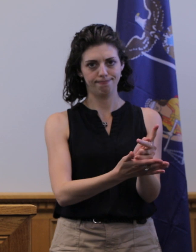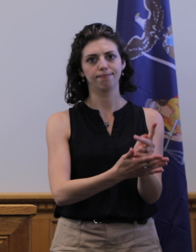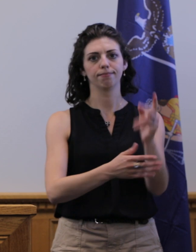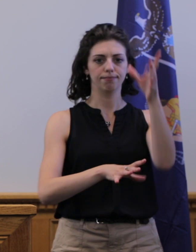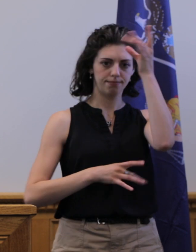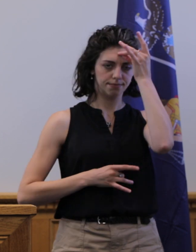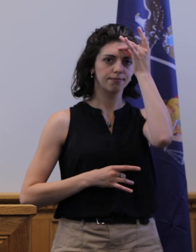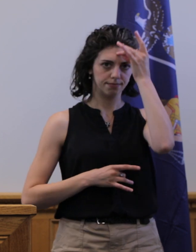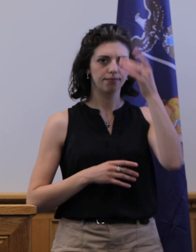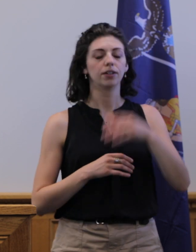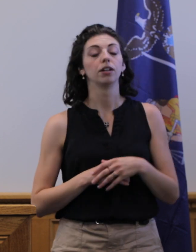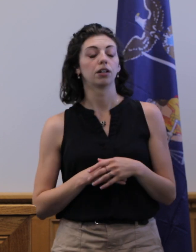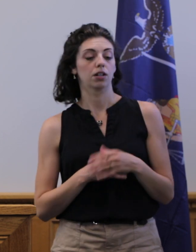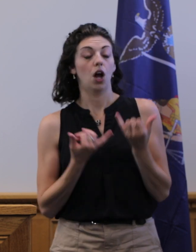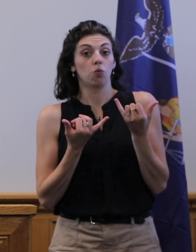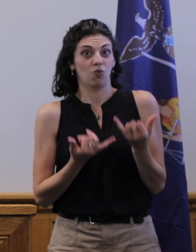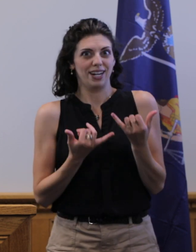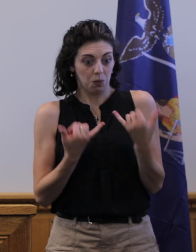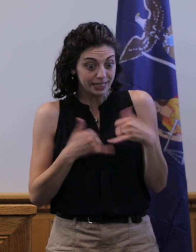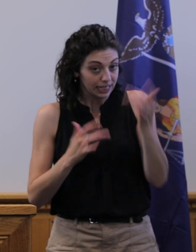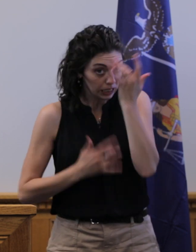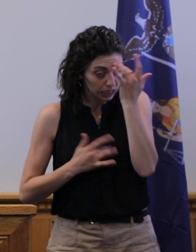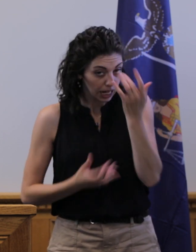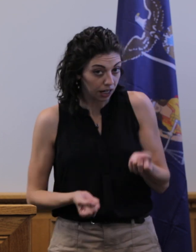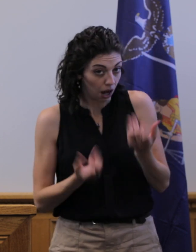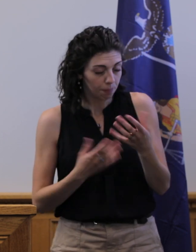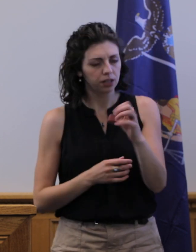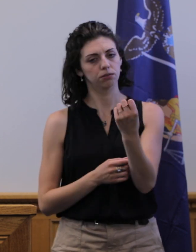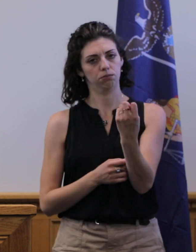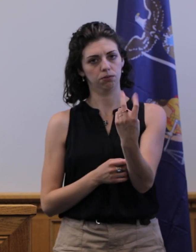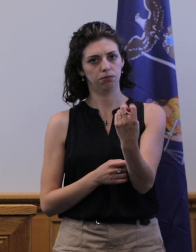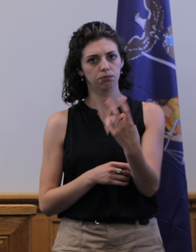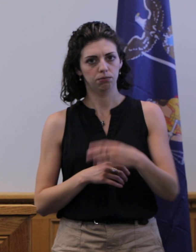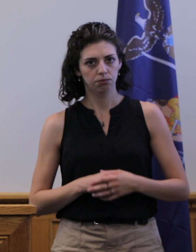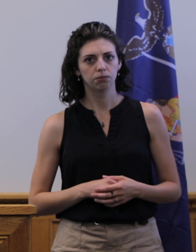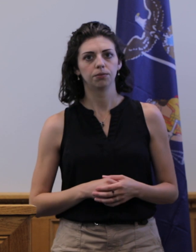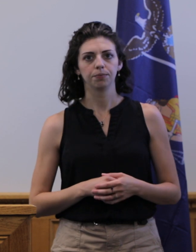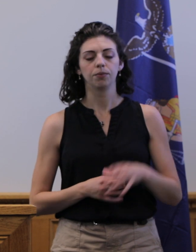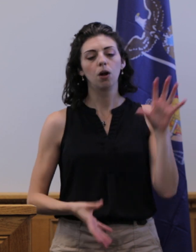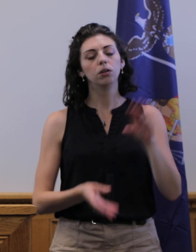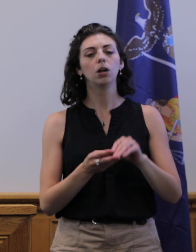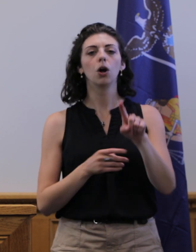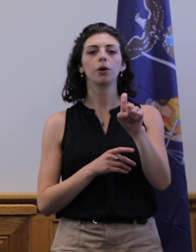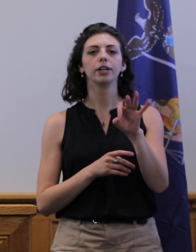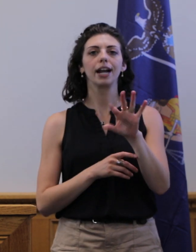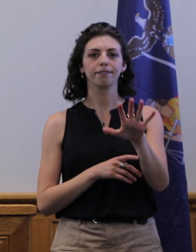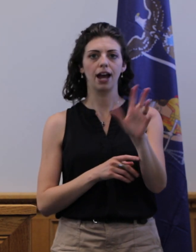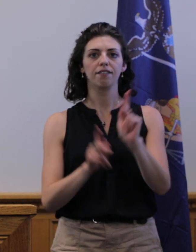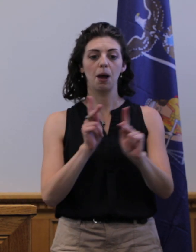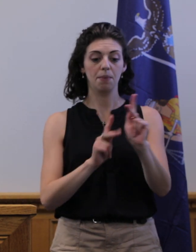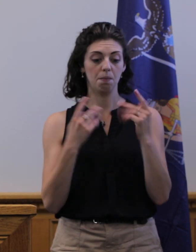cases. 12 of those cases are currently active. A total of 195 residents